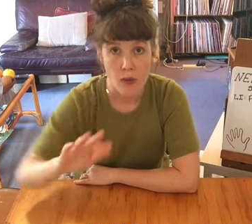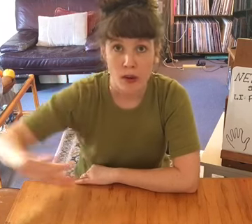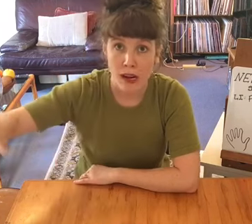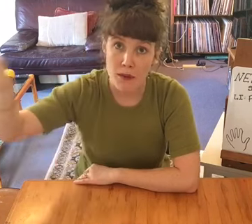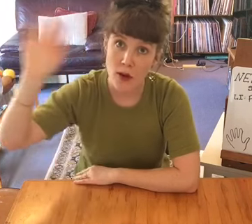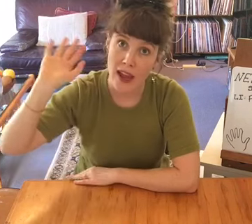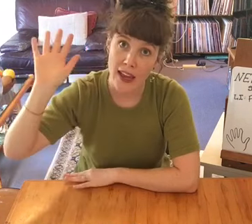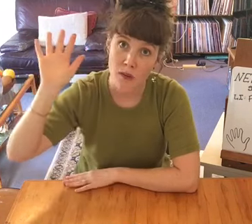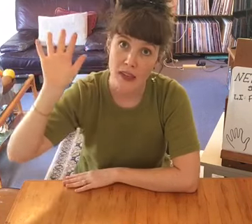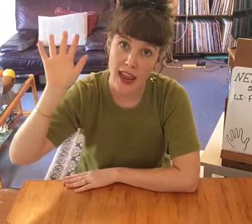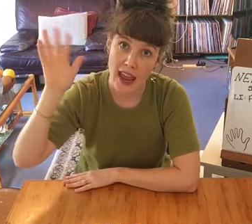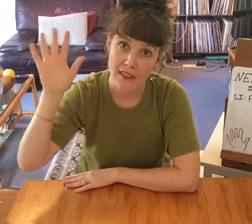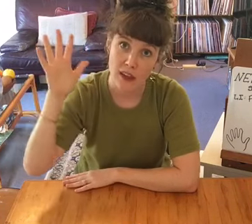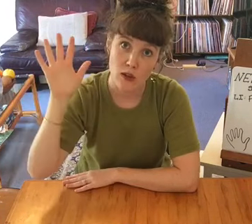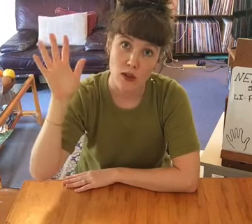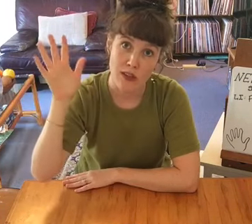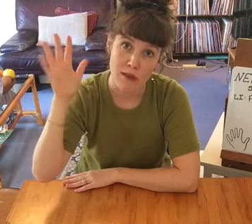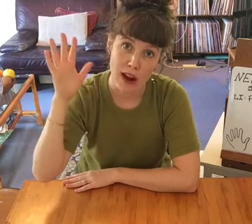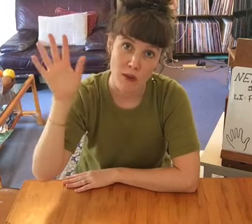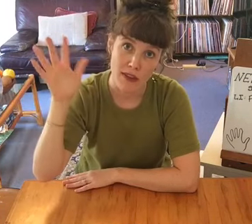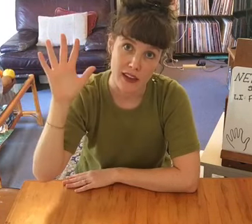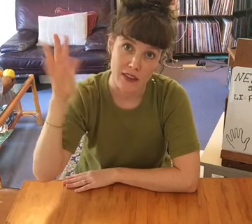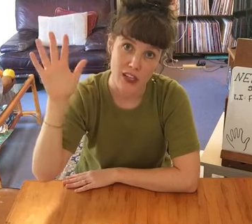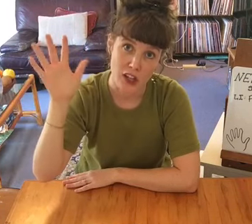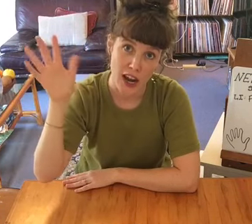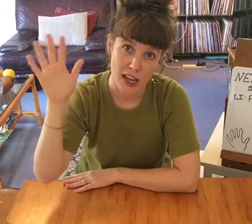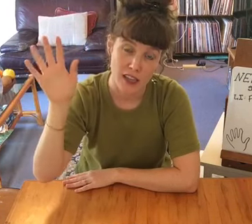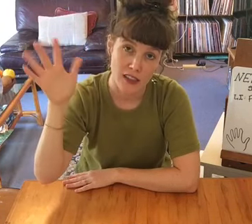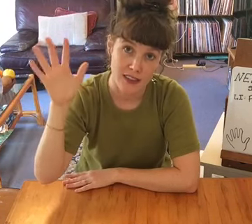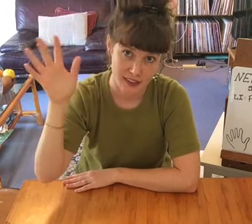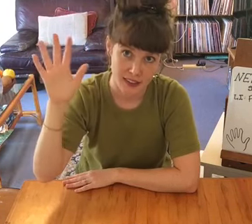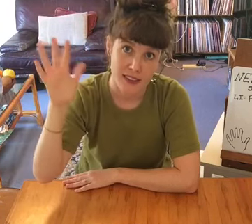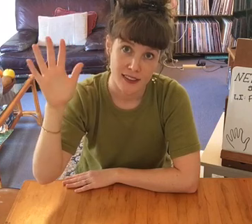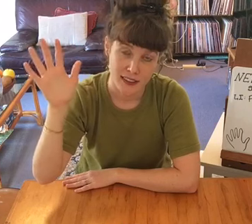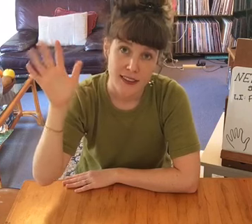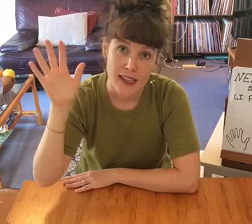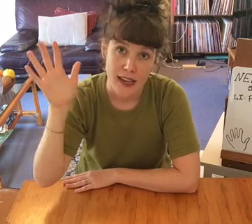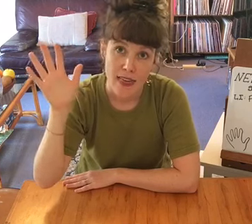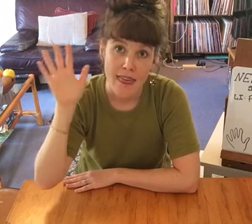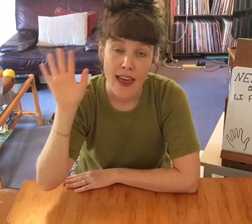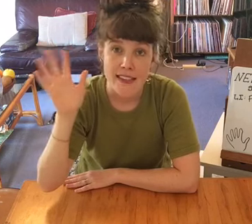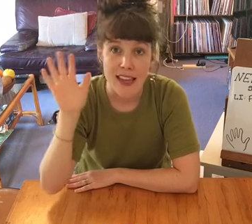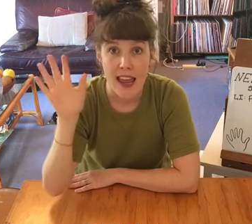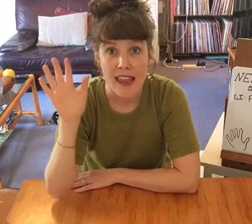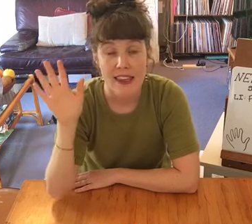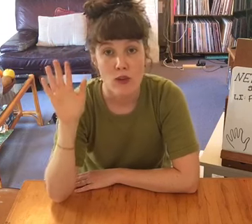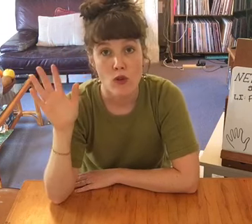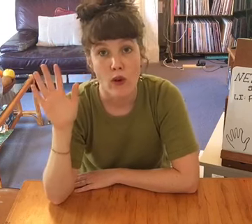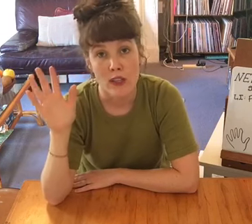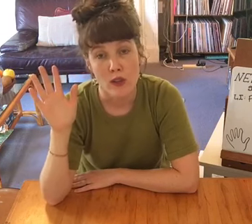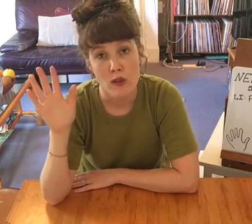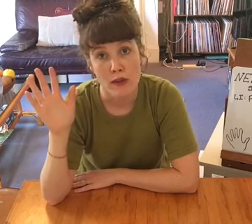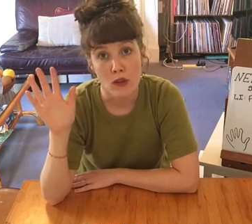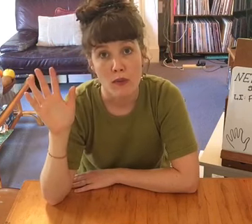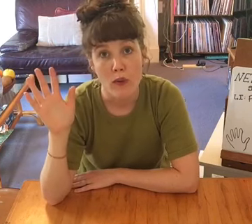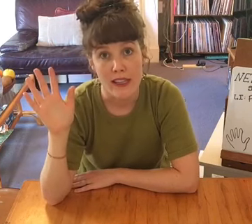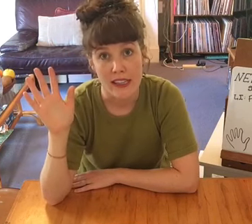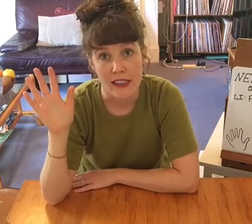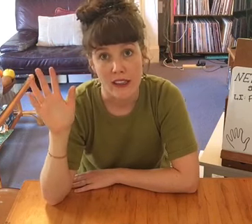up your hand with the hand that you usually write with and give it a shake. That's the hand that you're going to use for your pointing.